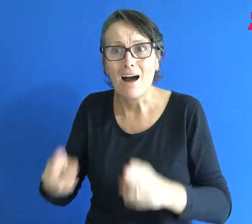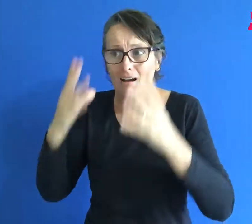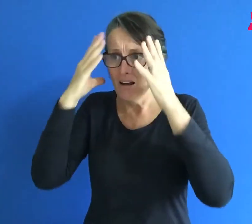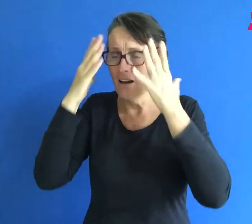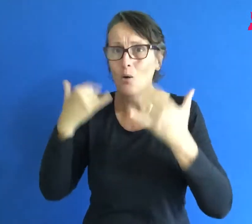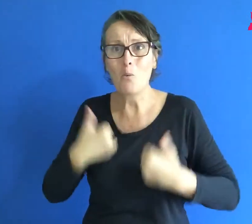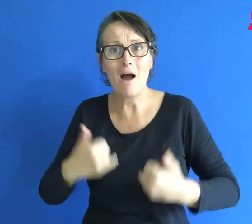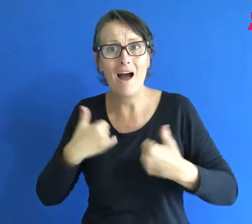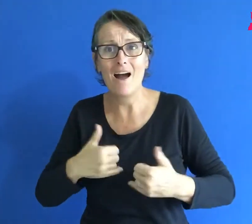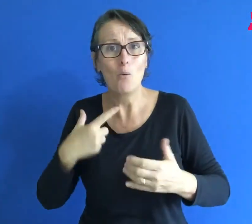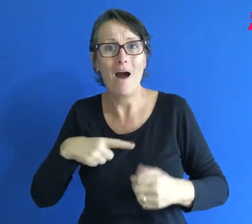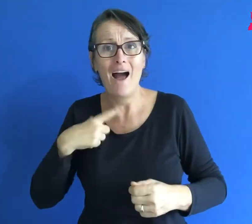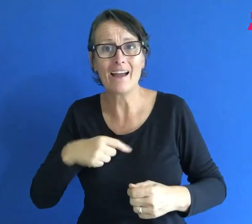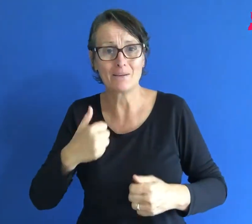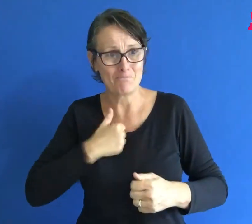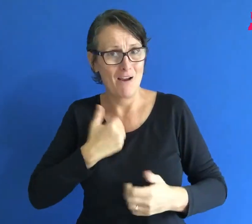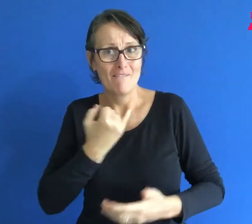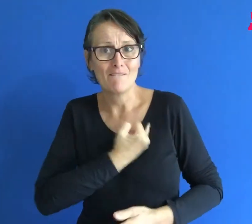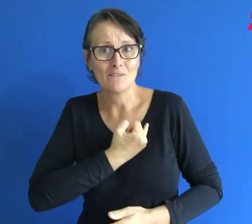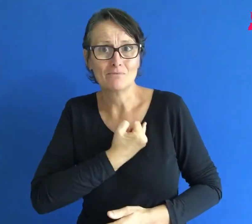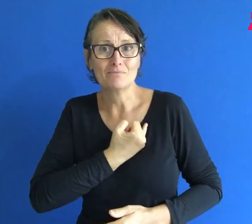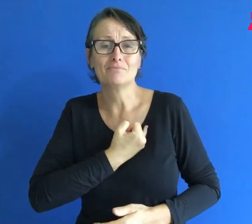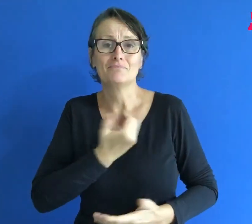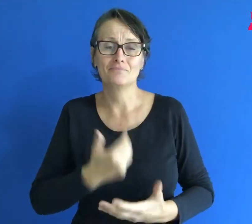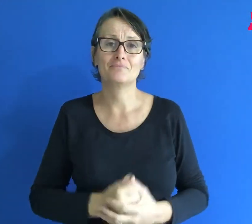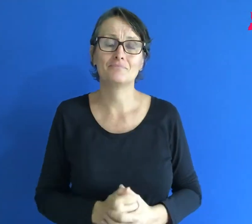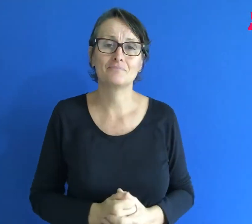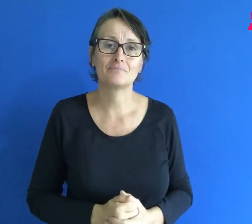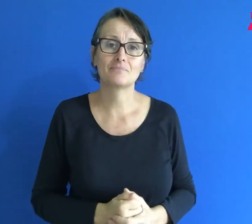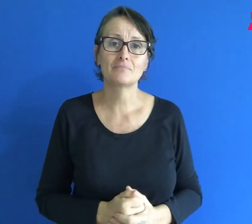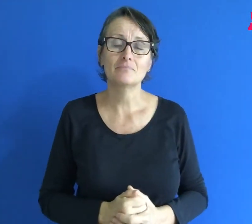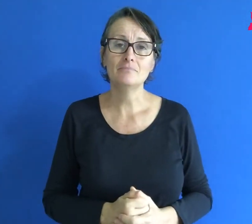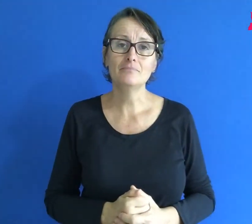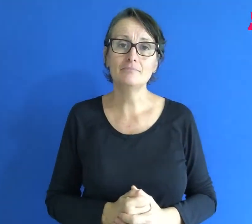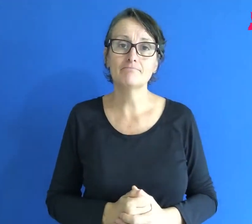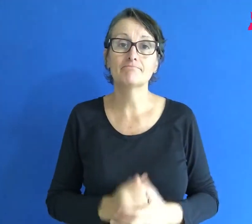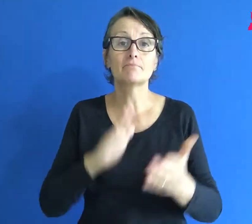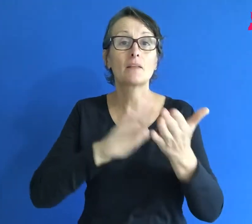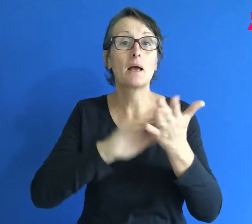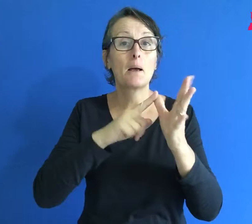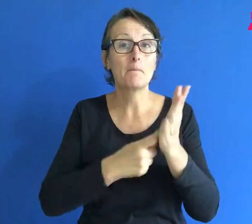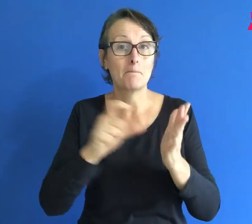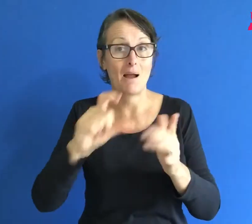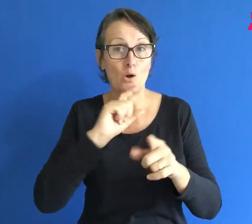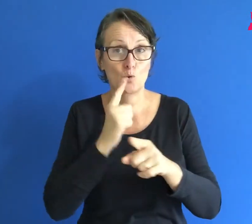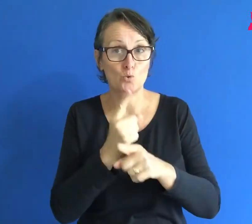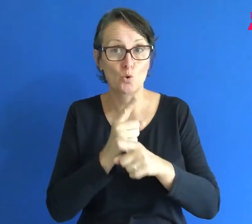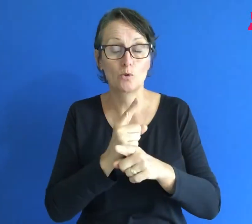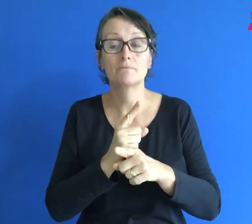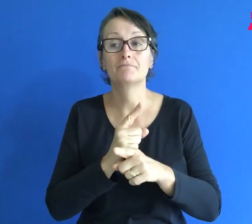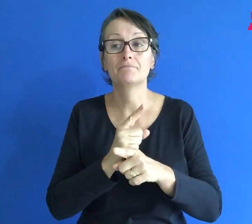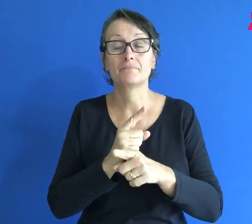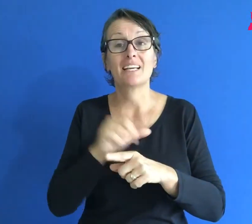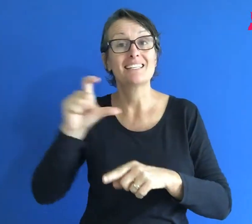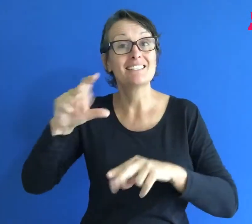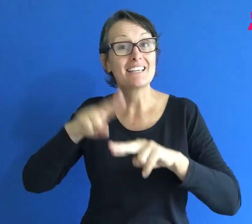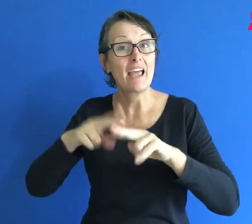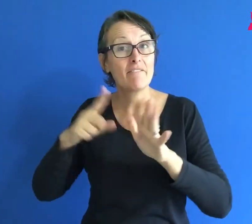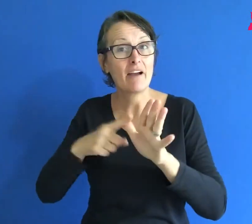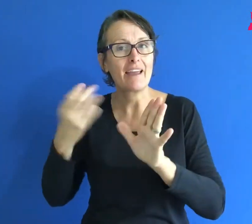day, Cliff got a call from the psychologist attached to the CFA, and the psychologist asked him to take 2 weeks stress leave. And while he was